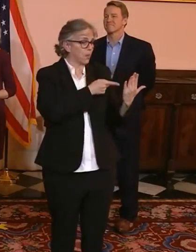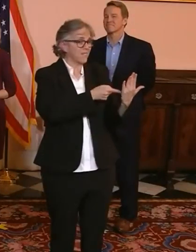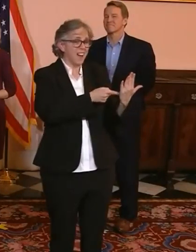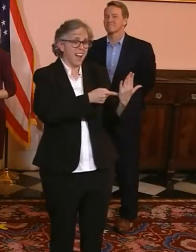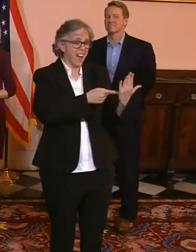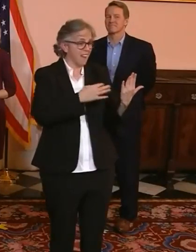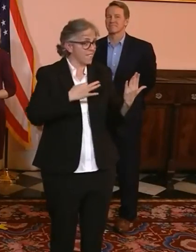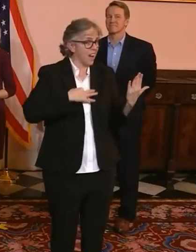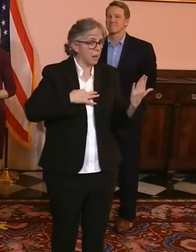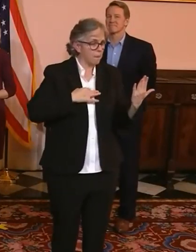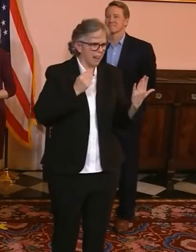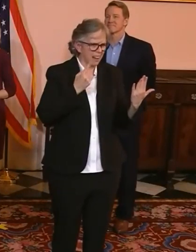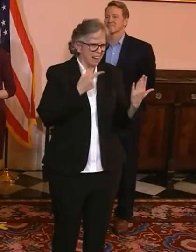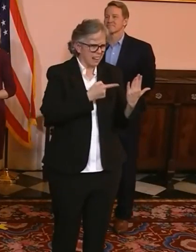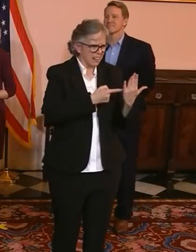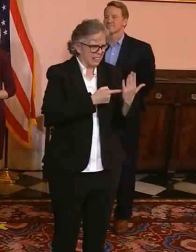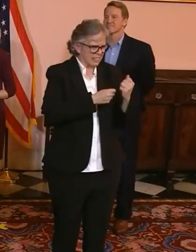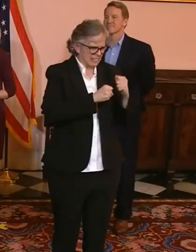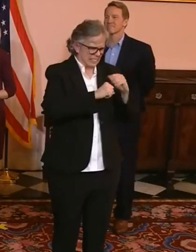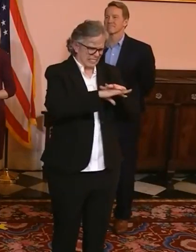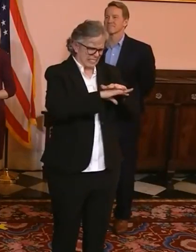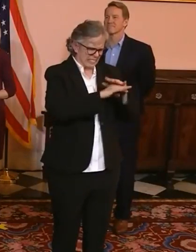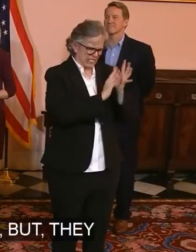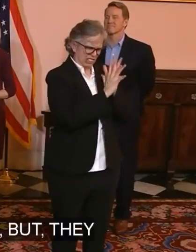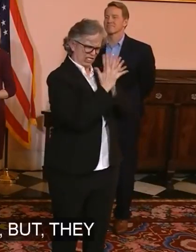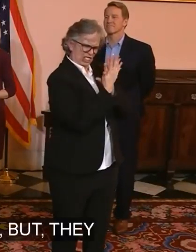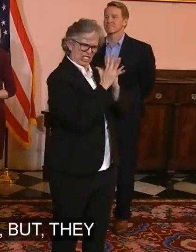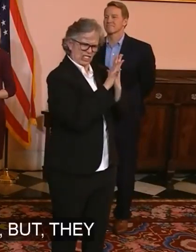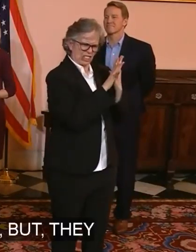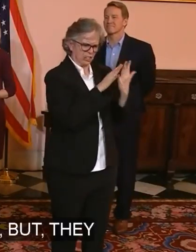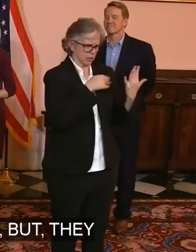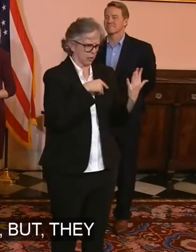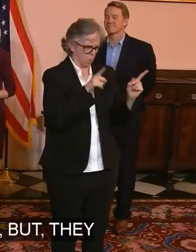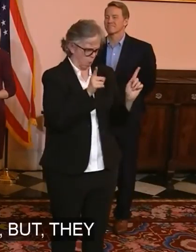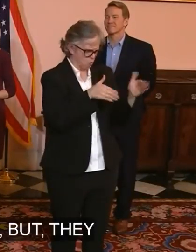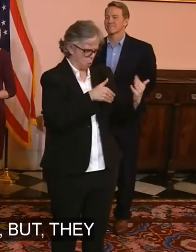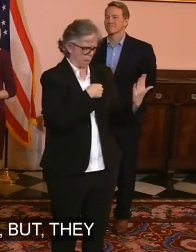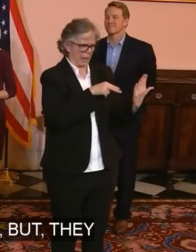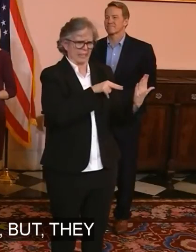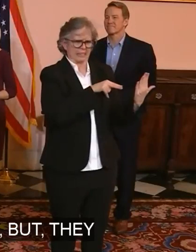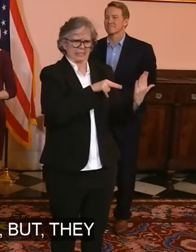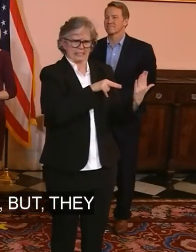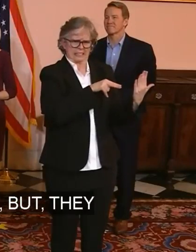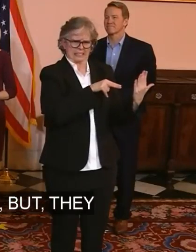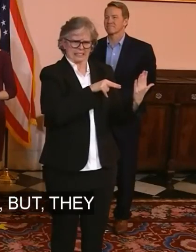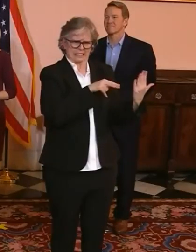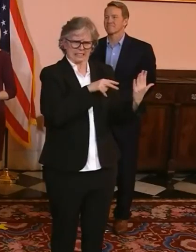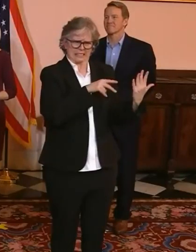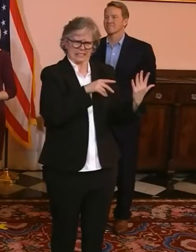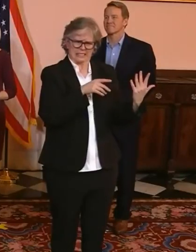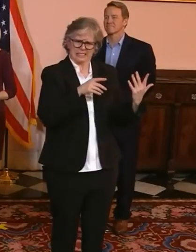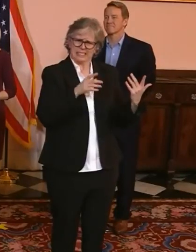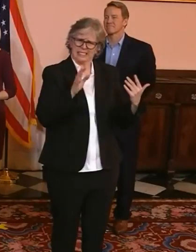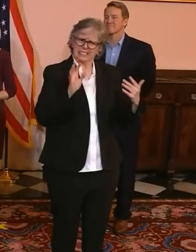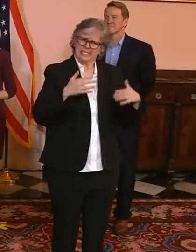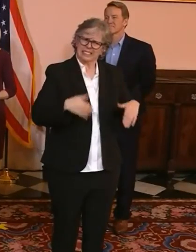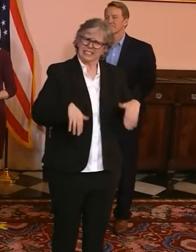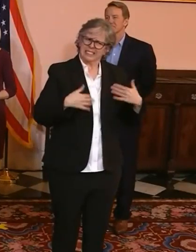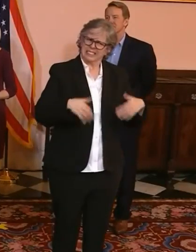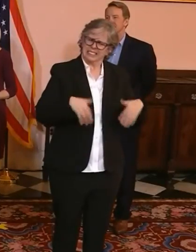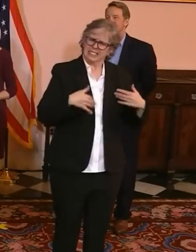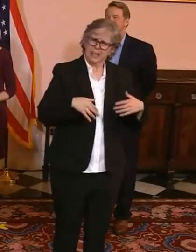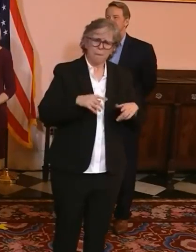together, and there was a bunch of people in a room. So even if you're doing important work, still observe that distance. That